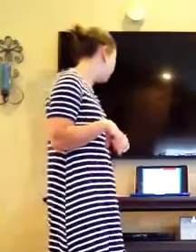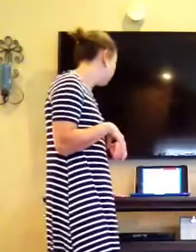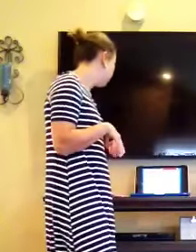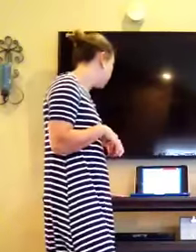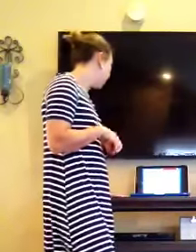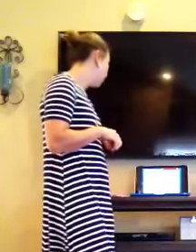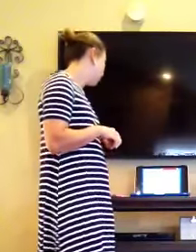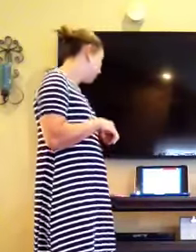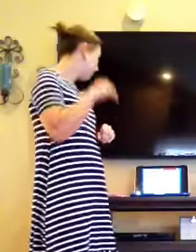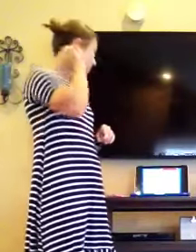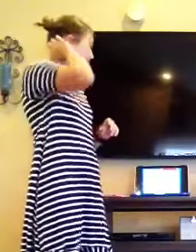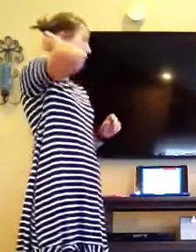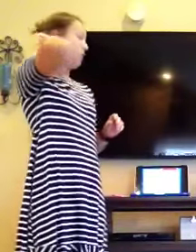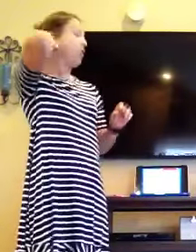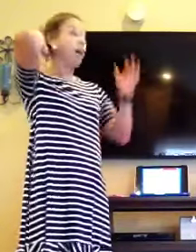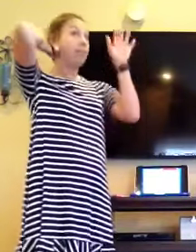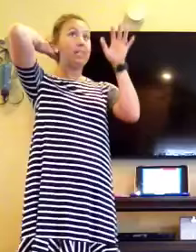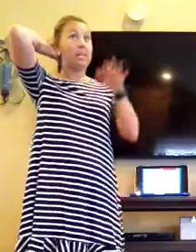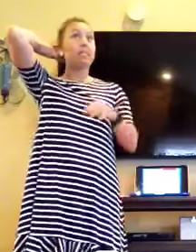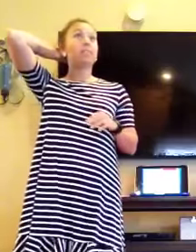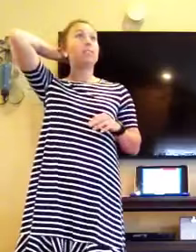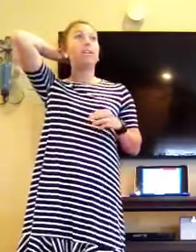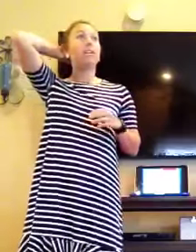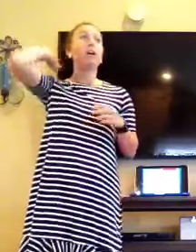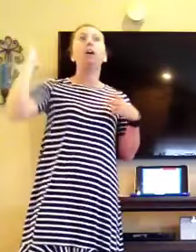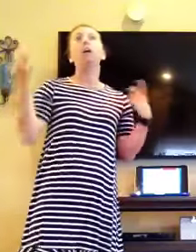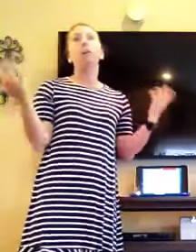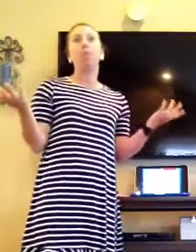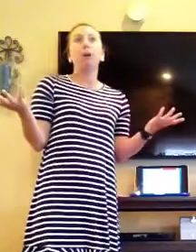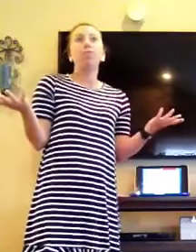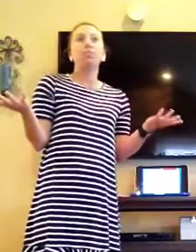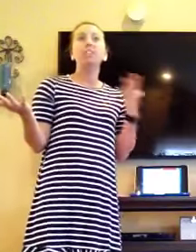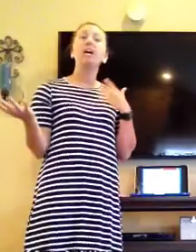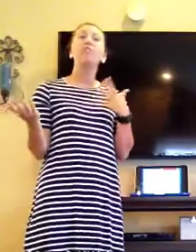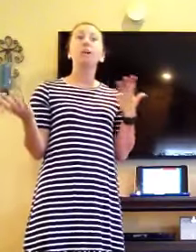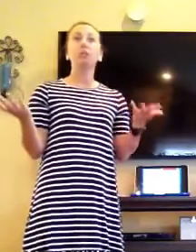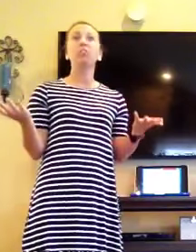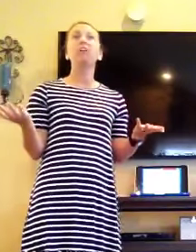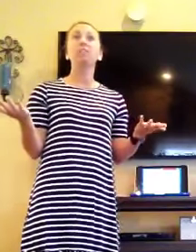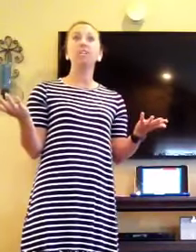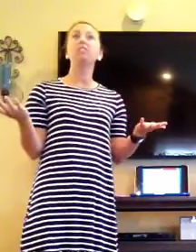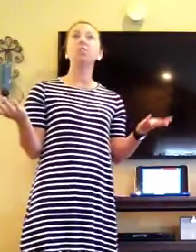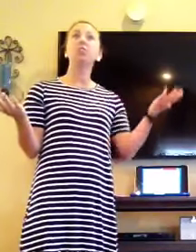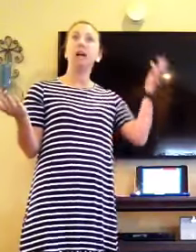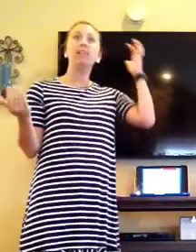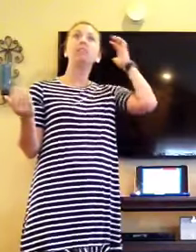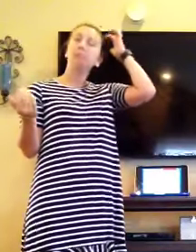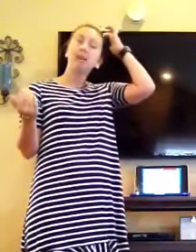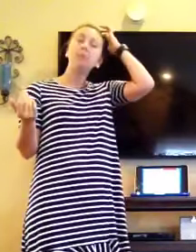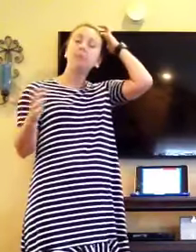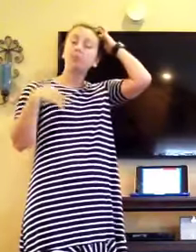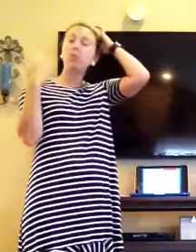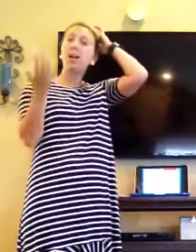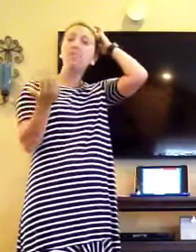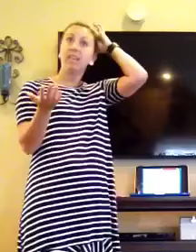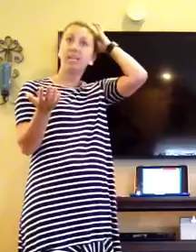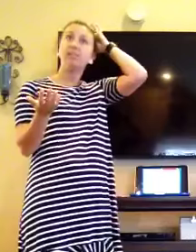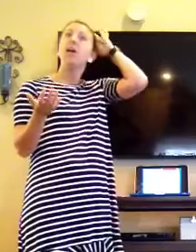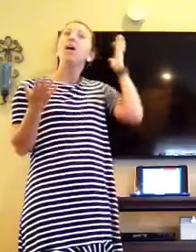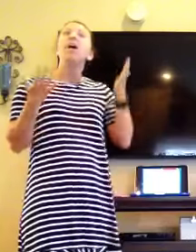classroom jobs, you're going to have a list. And most of us have about 25 kids in our class. Sometimes we have less.